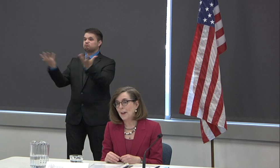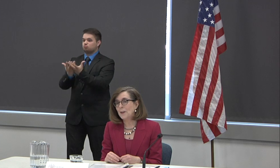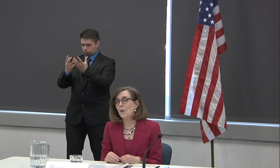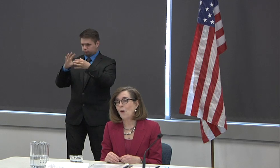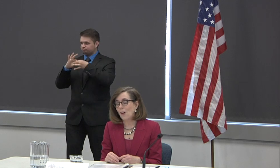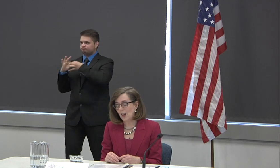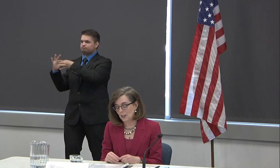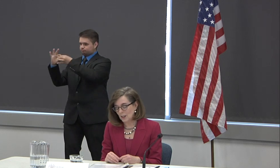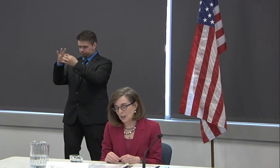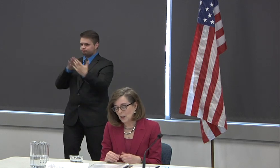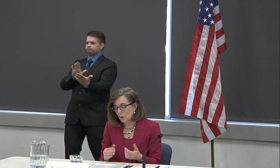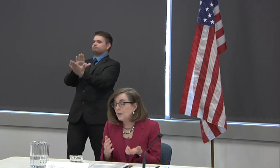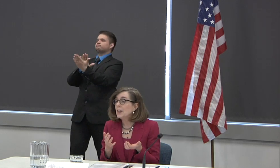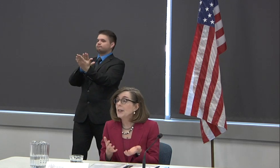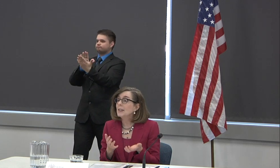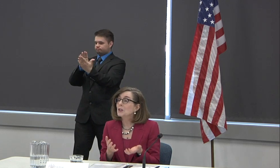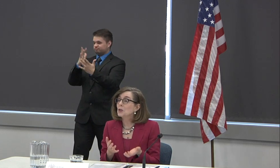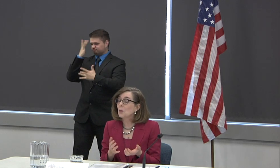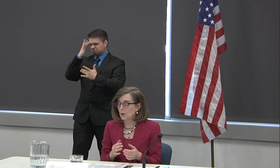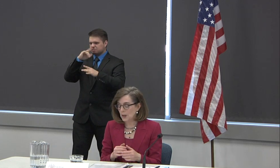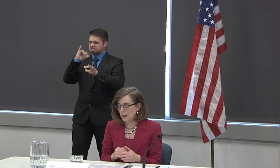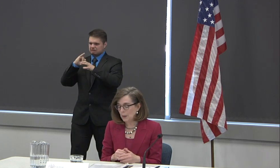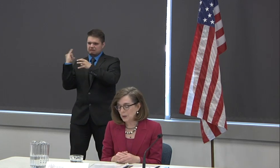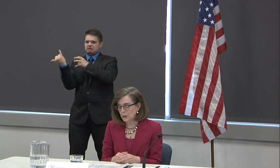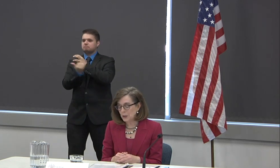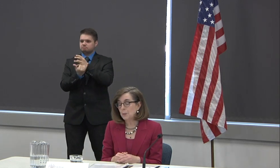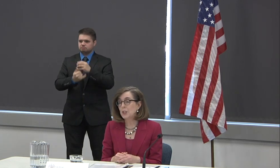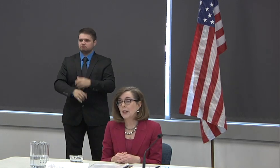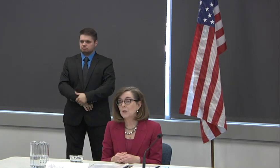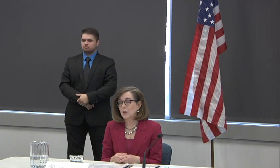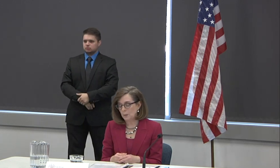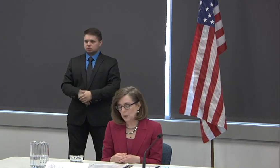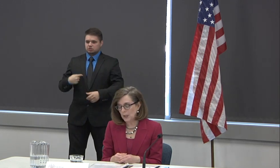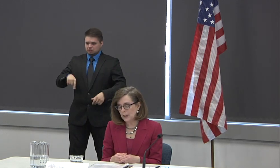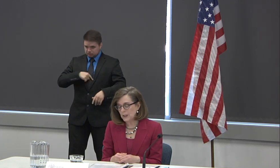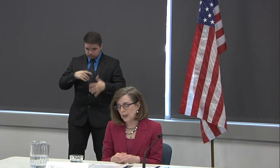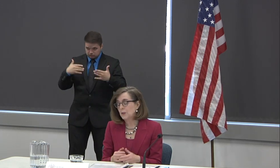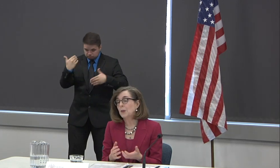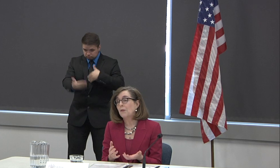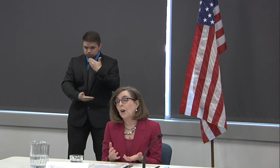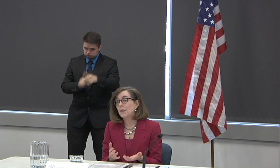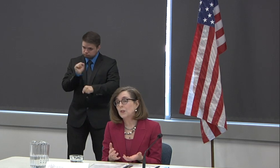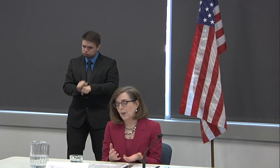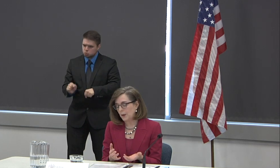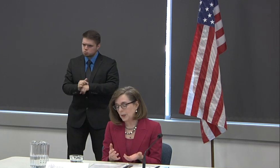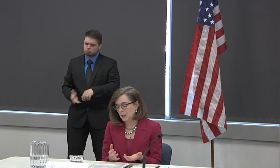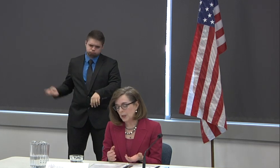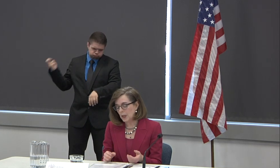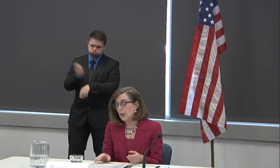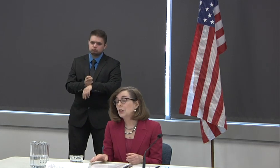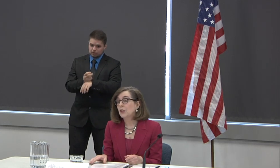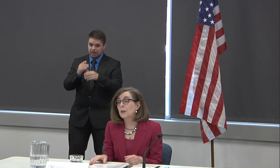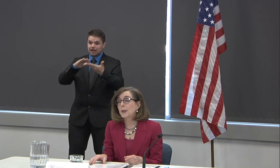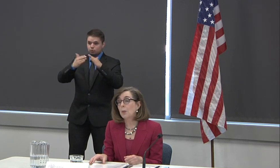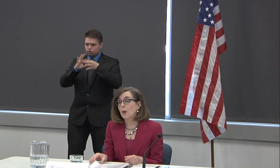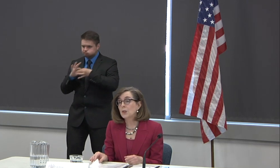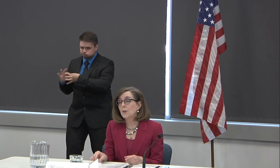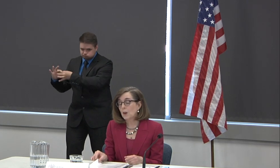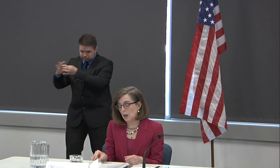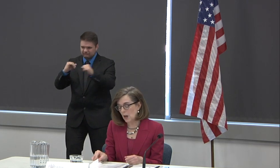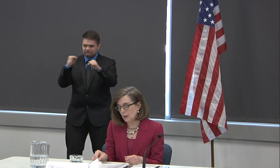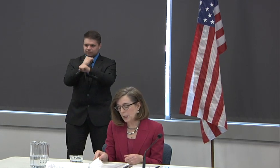head on. We've taken extraordinary measures to protect our communities as we fought this virus, shuttering parts